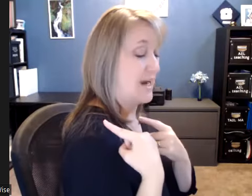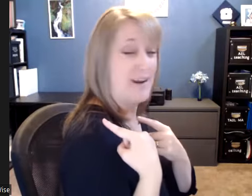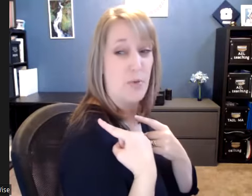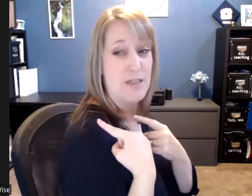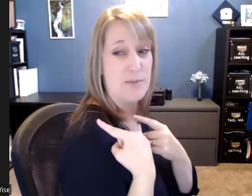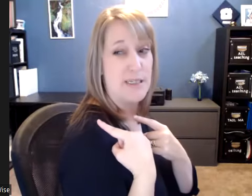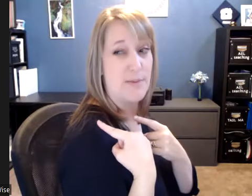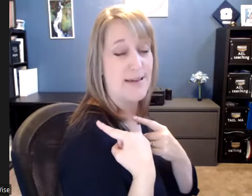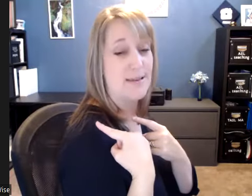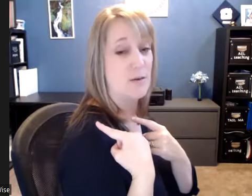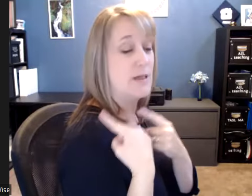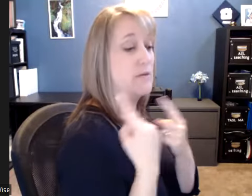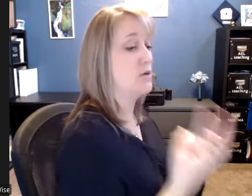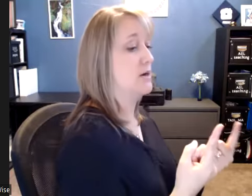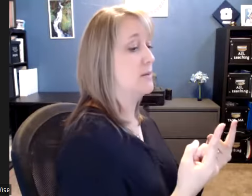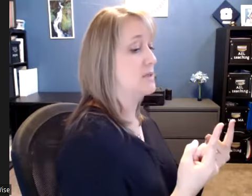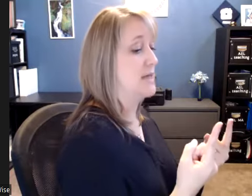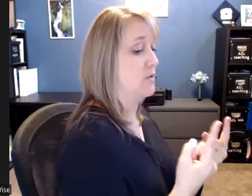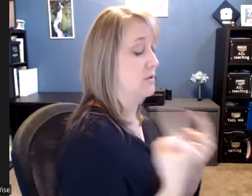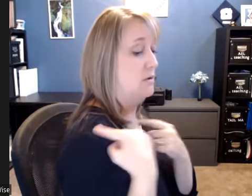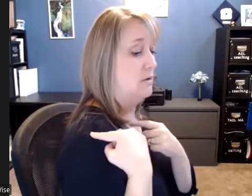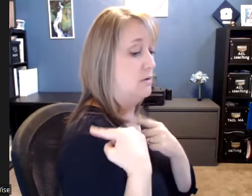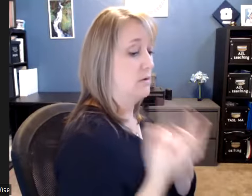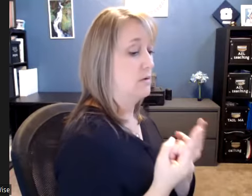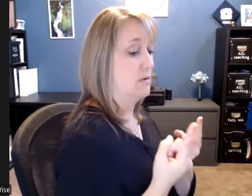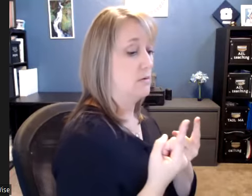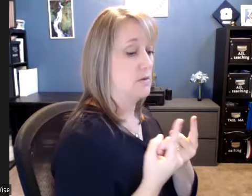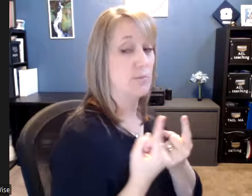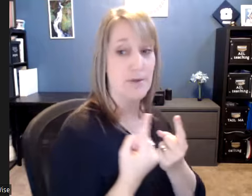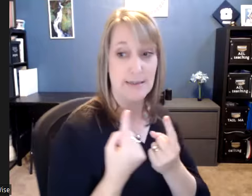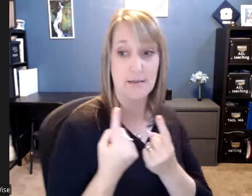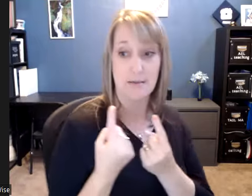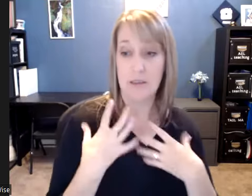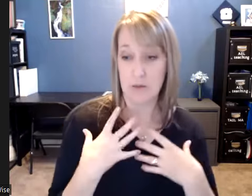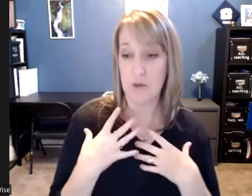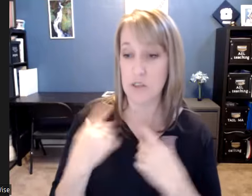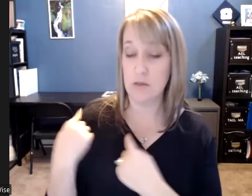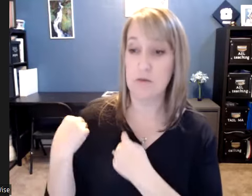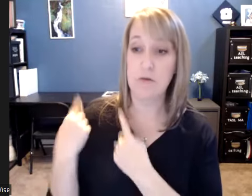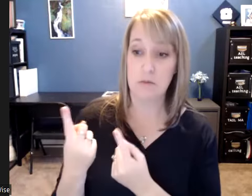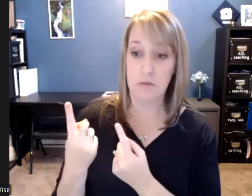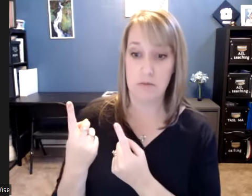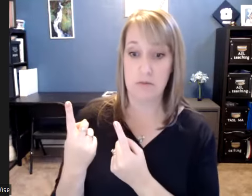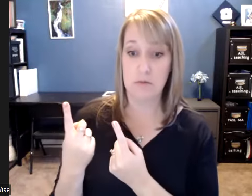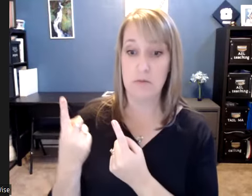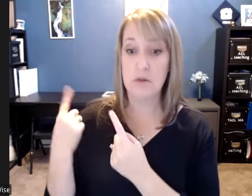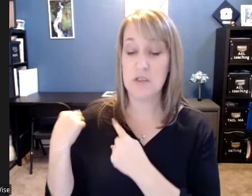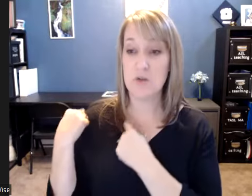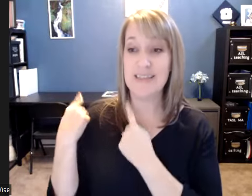kind of point back to the past a little bit, and then you come up to now, to the present, like close to you. So